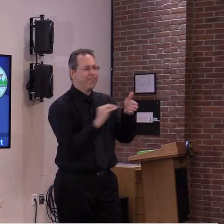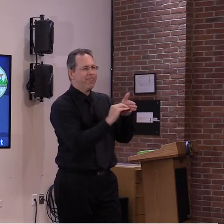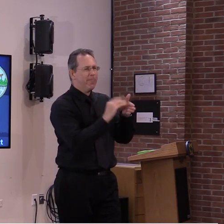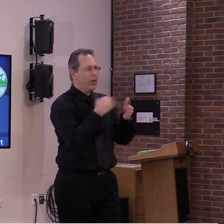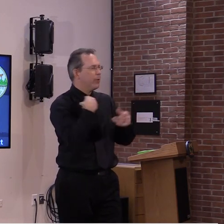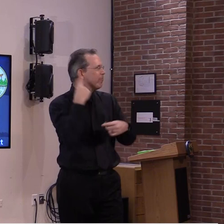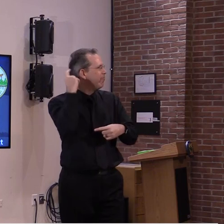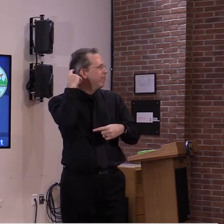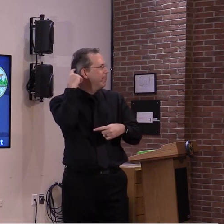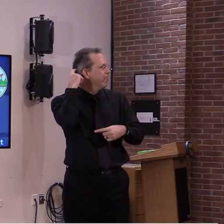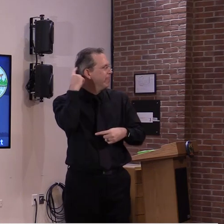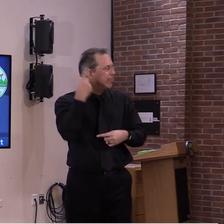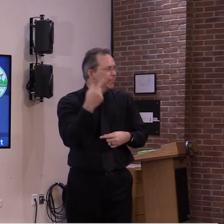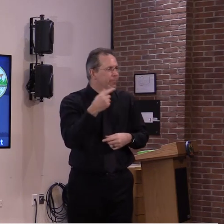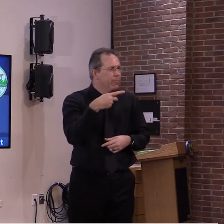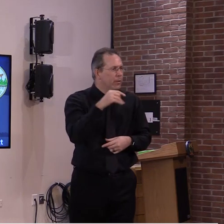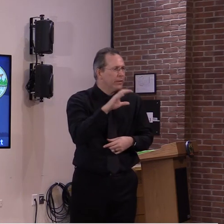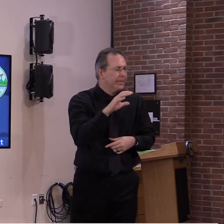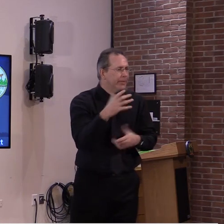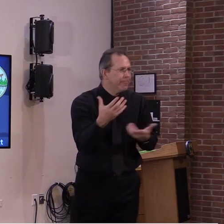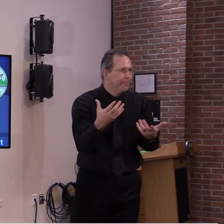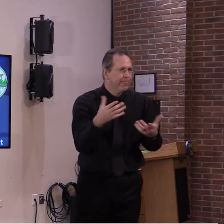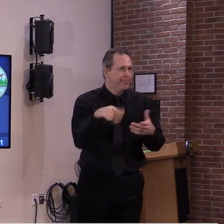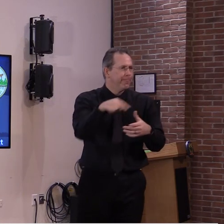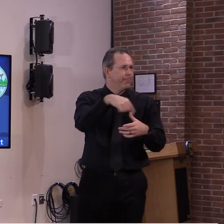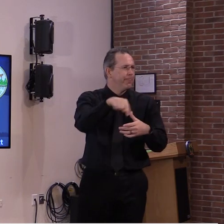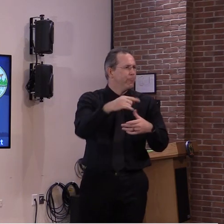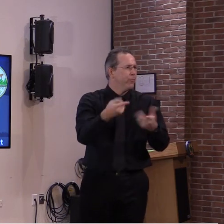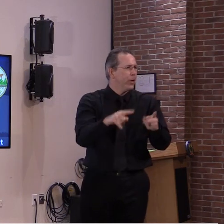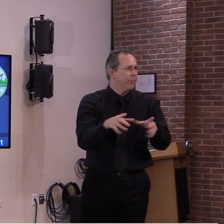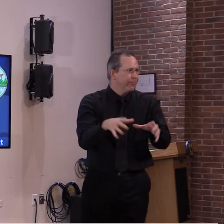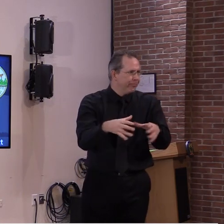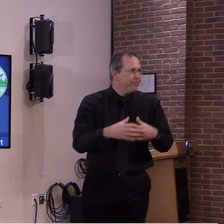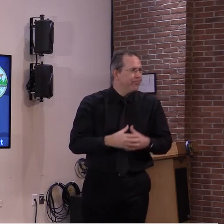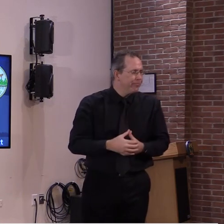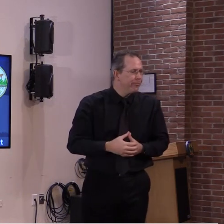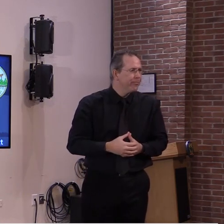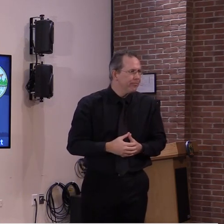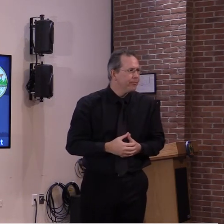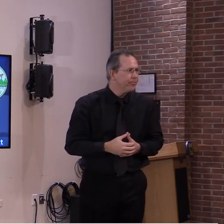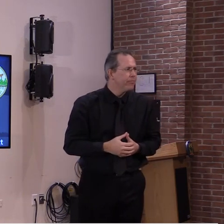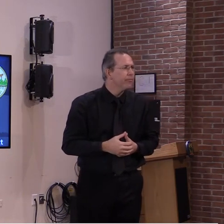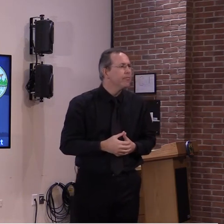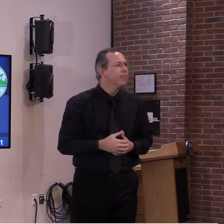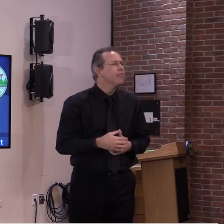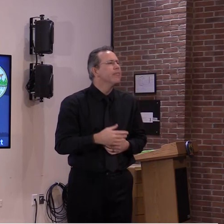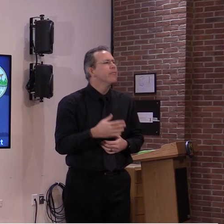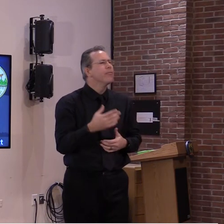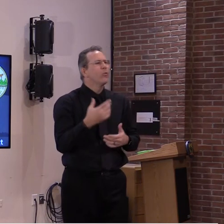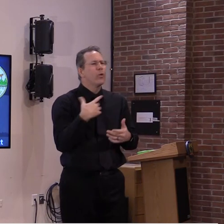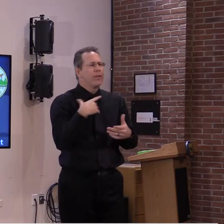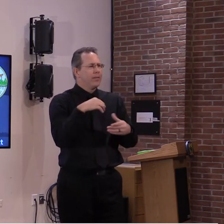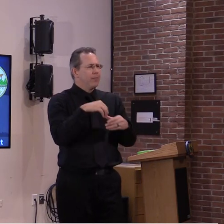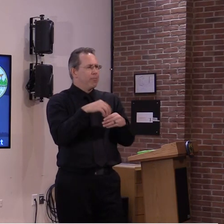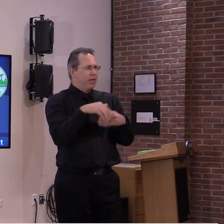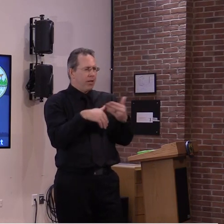priorities. We're just in the midst of working out exactly how that will look in our